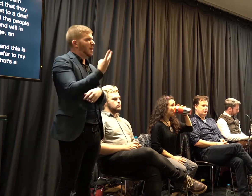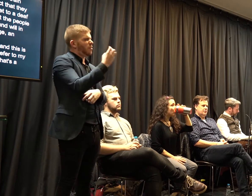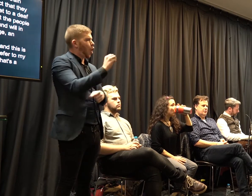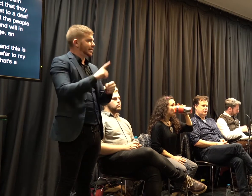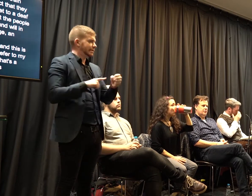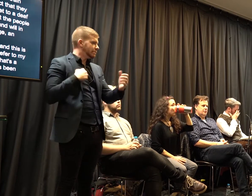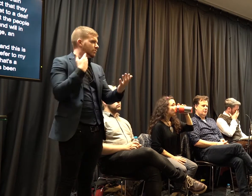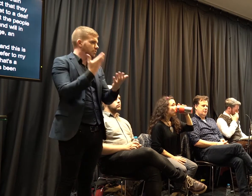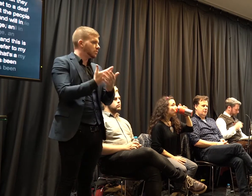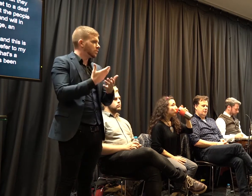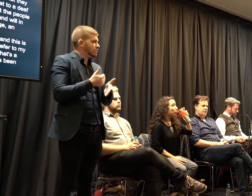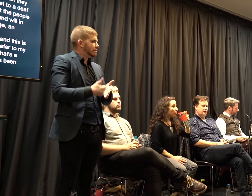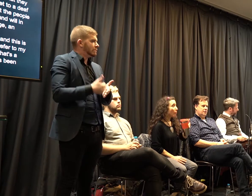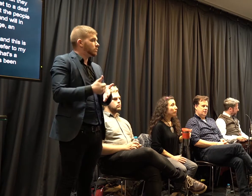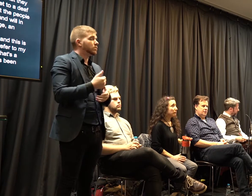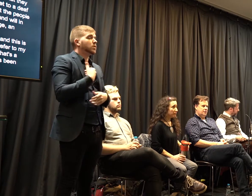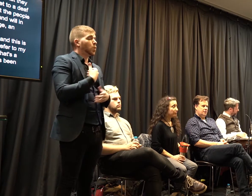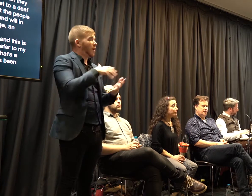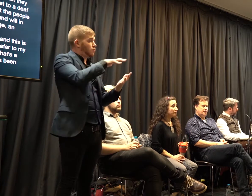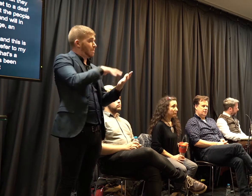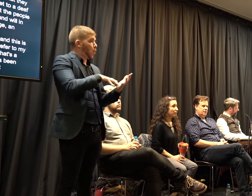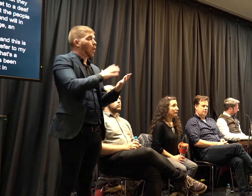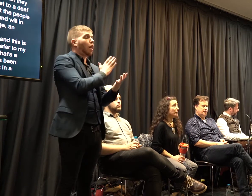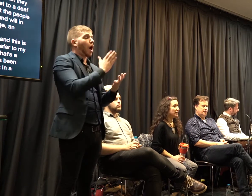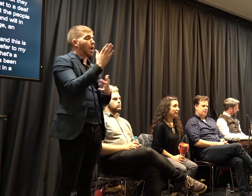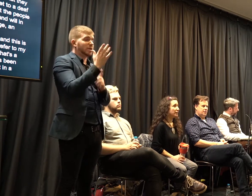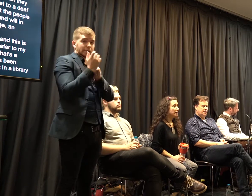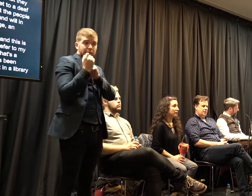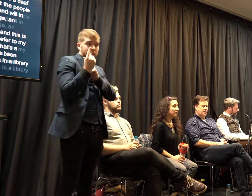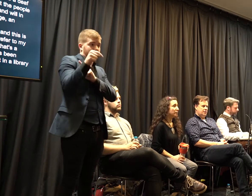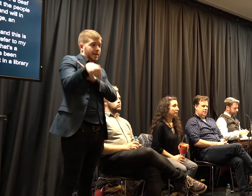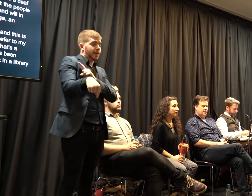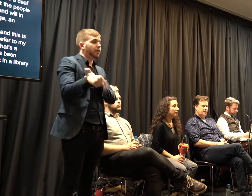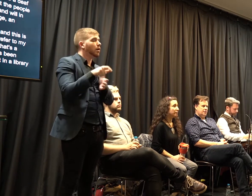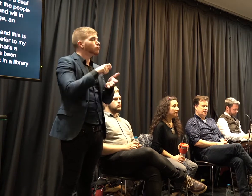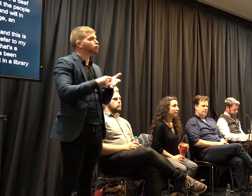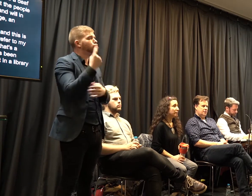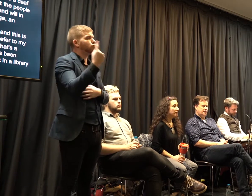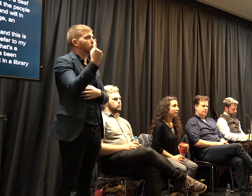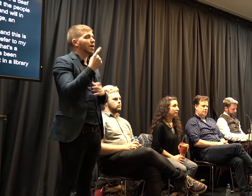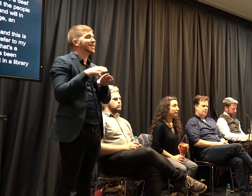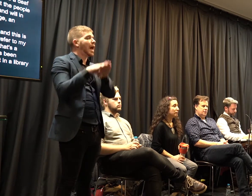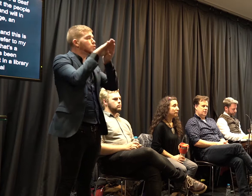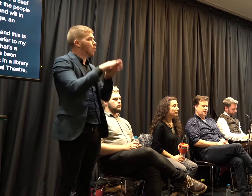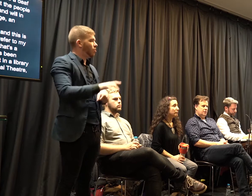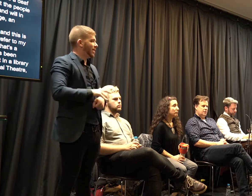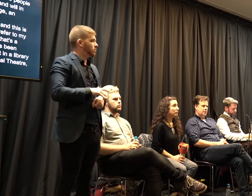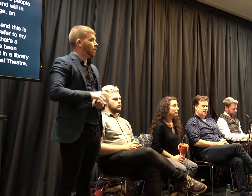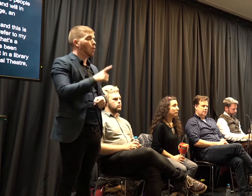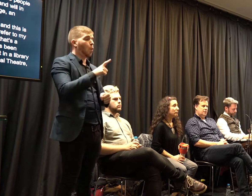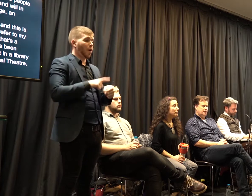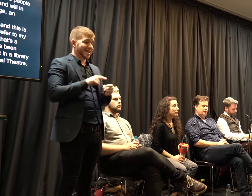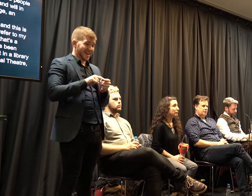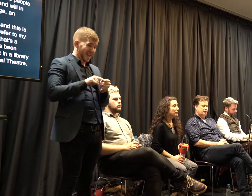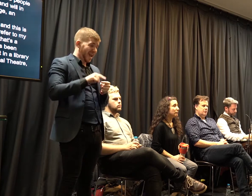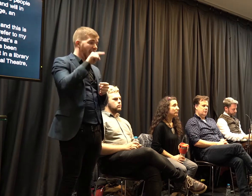years. And there's a report in a library not very far from here, written by the National Theatre the year after they